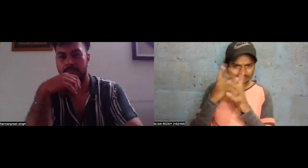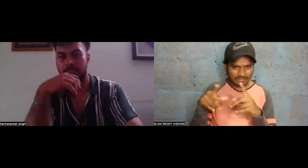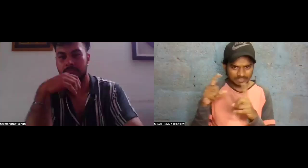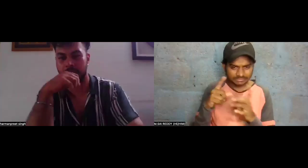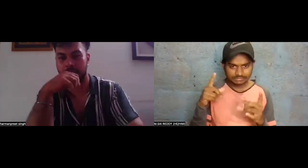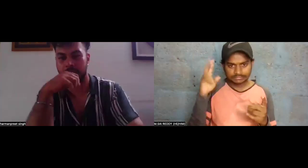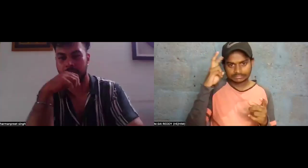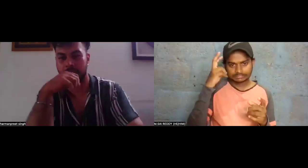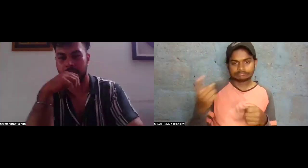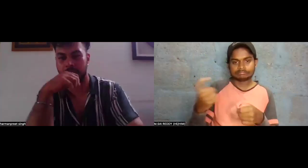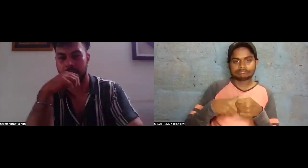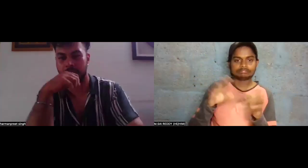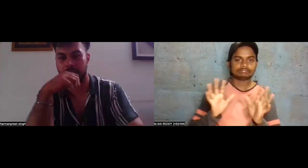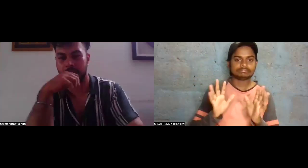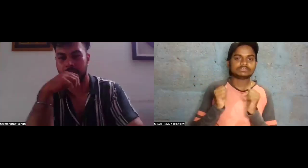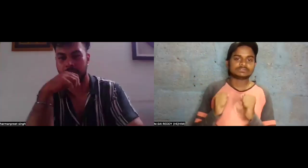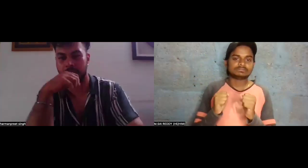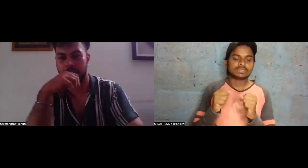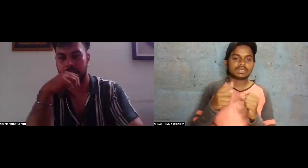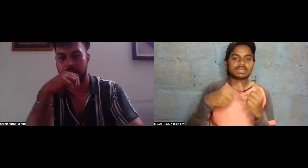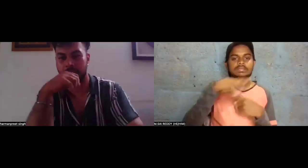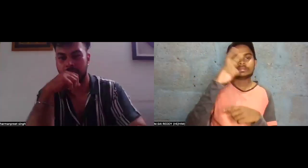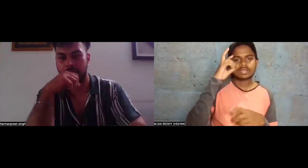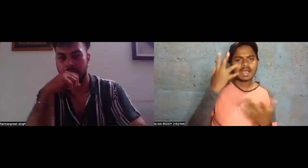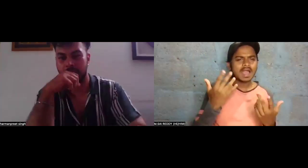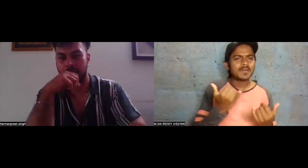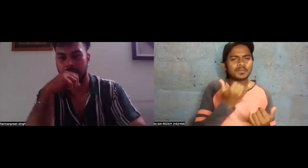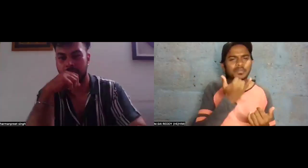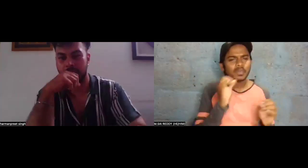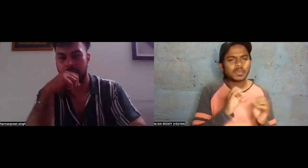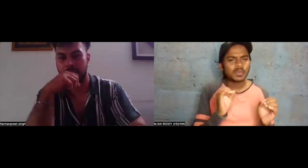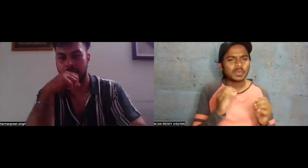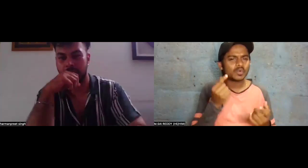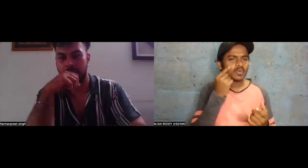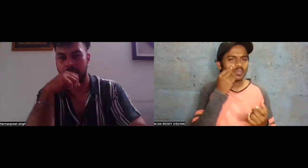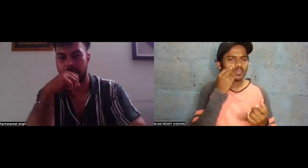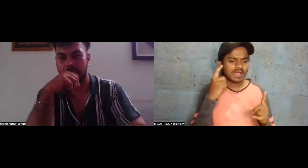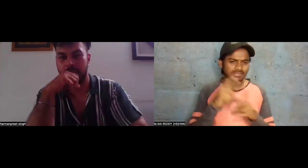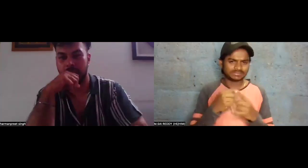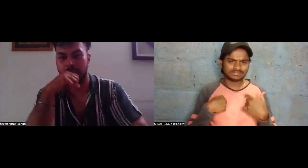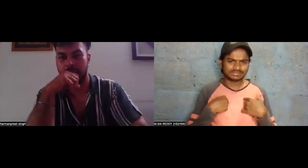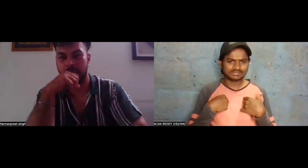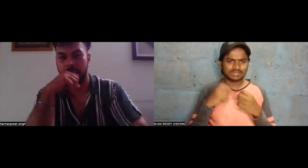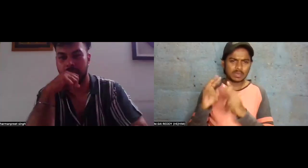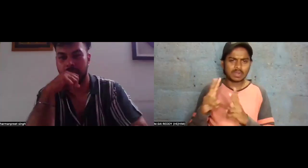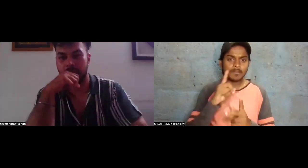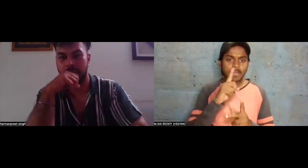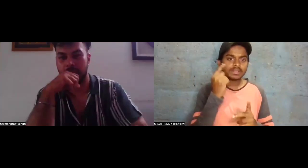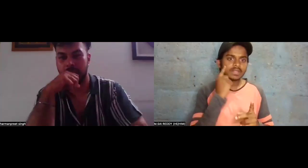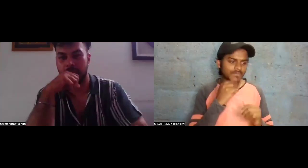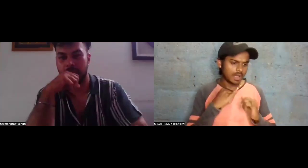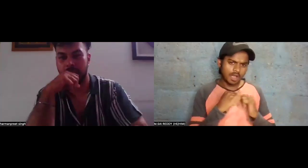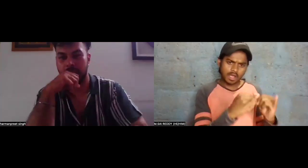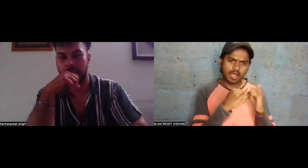if whoever is leading. So sometimes, people do ask me questions that how did you being